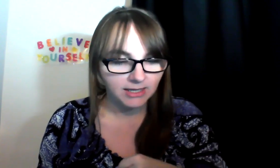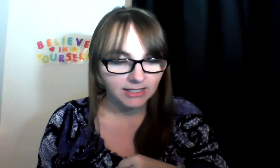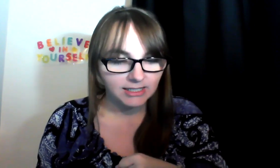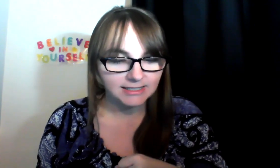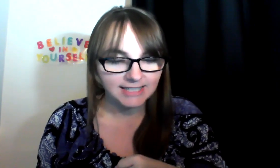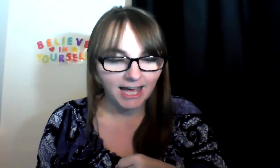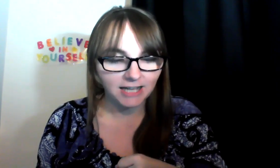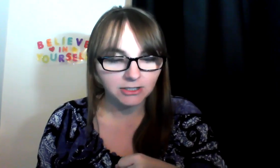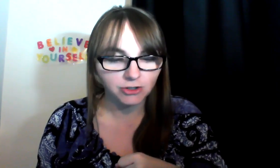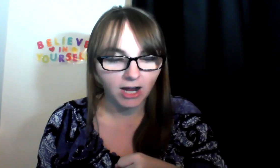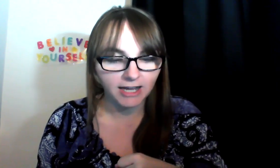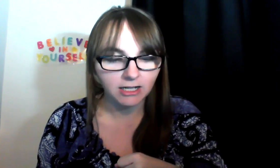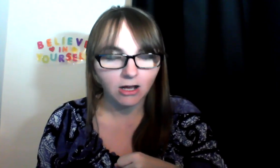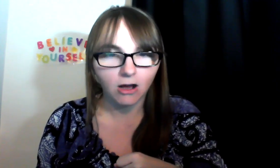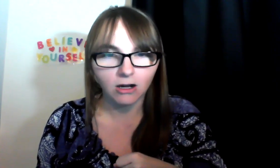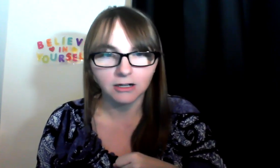Dad tried hard.